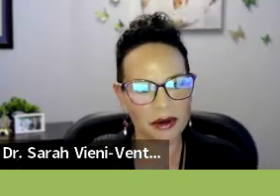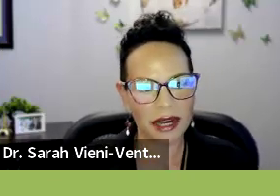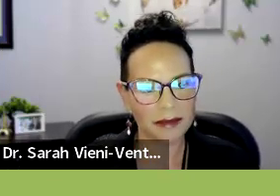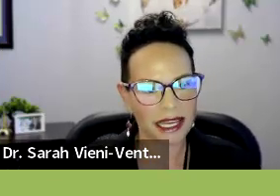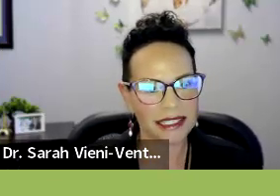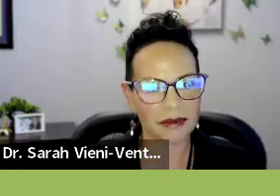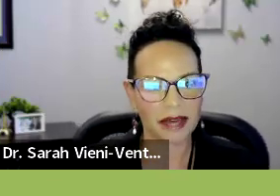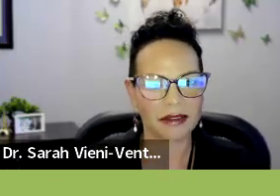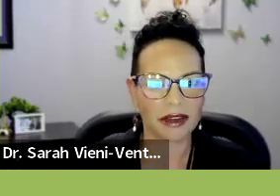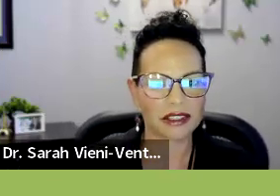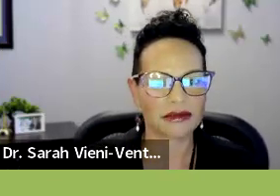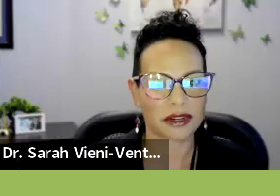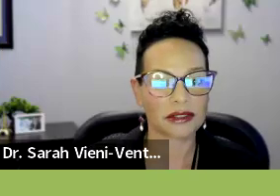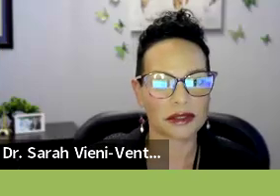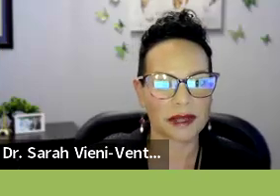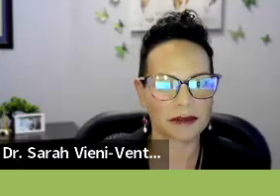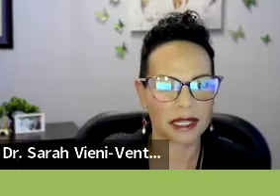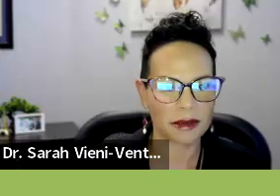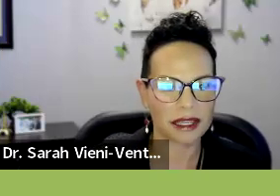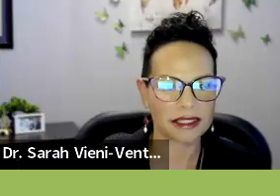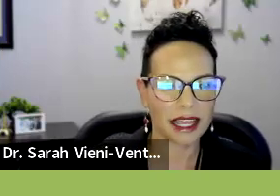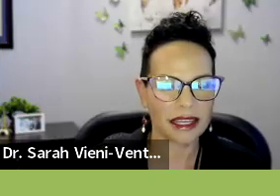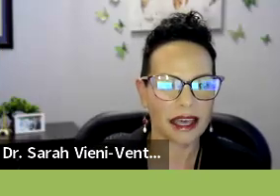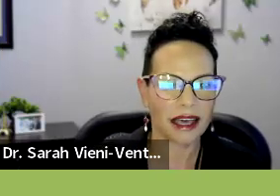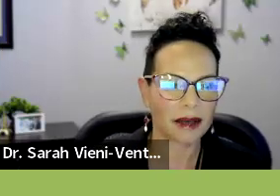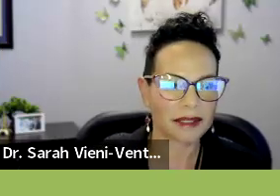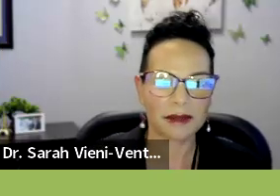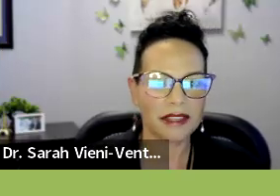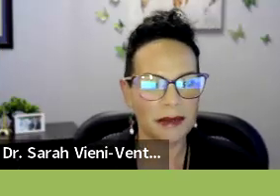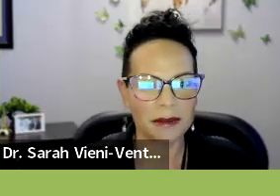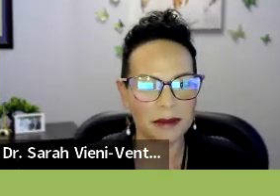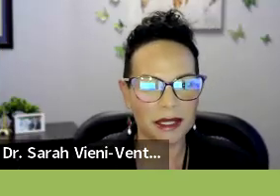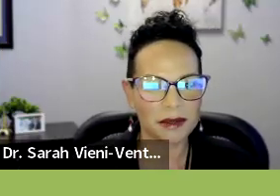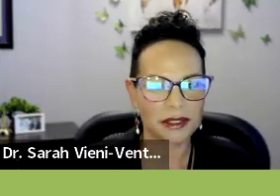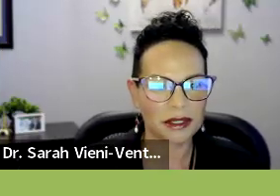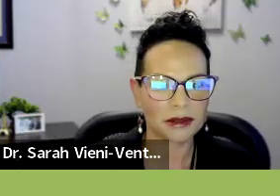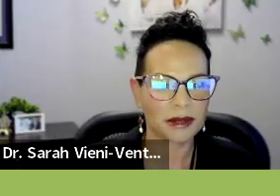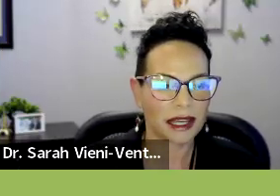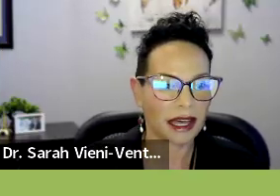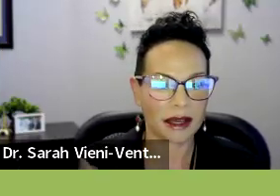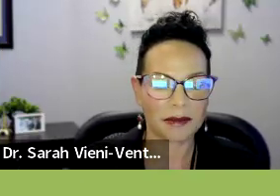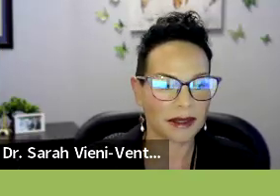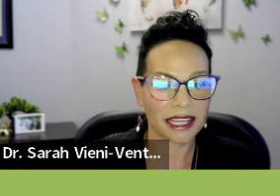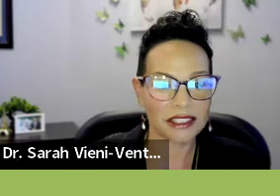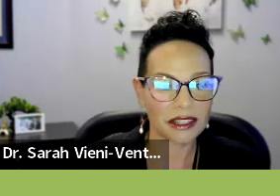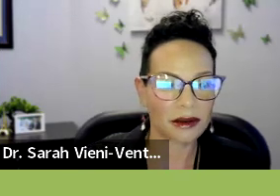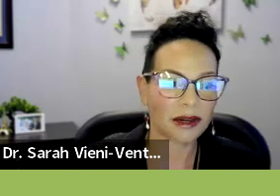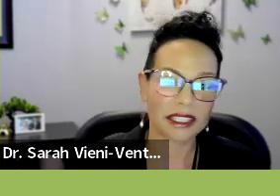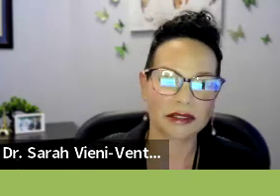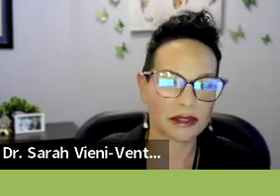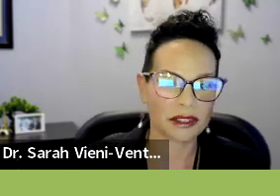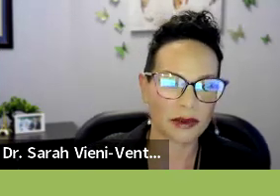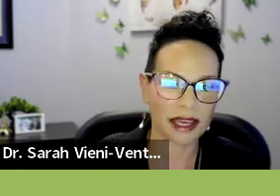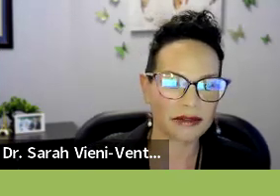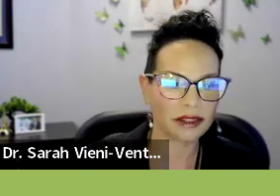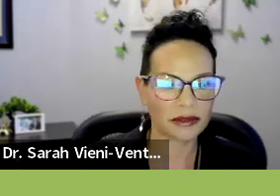is in the program, like I said, we have a very diverse group that's meeting with us today. Some of this might be applicable to you next year or